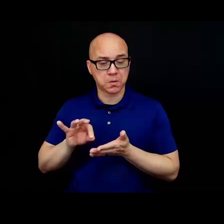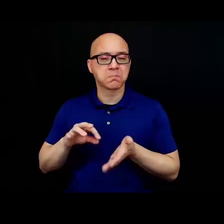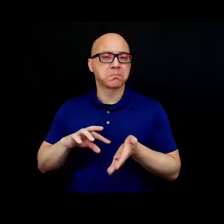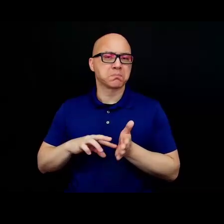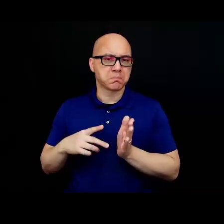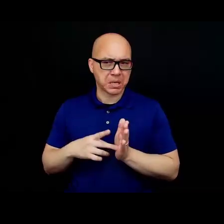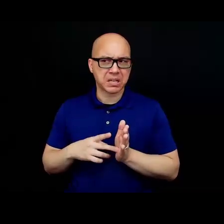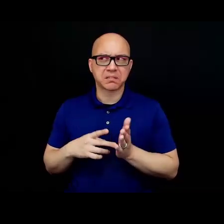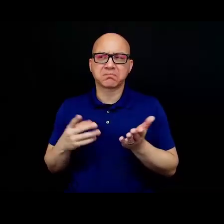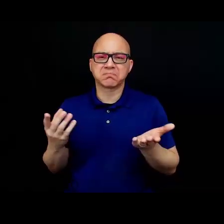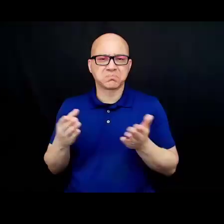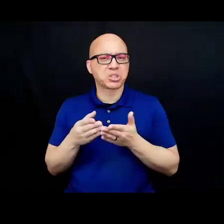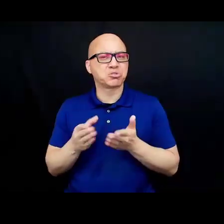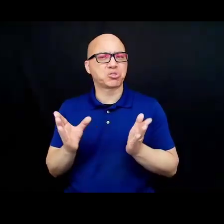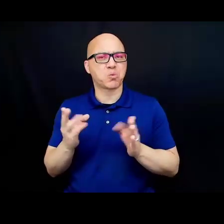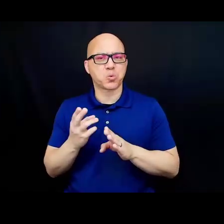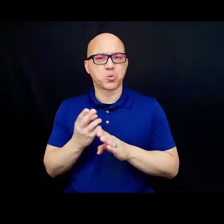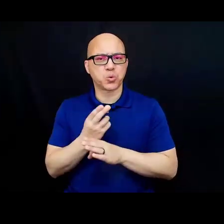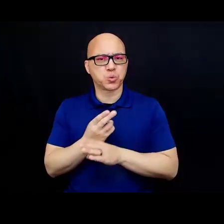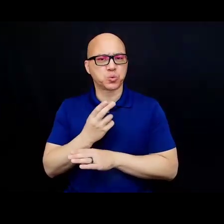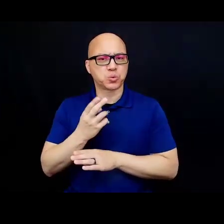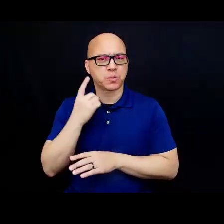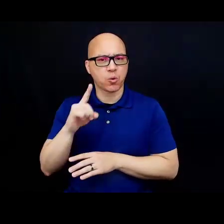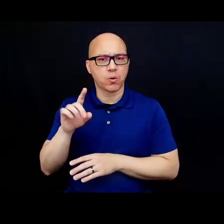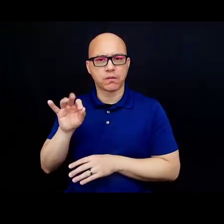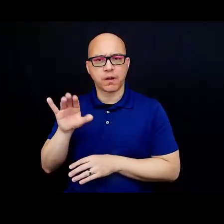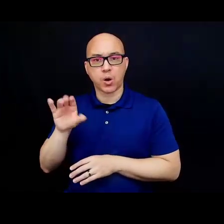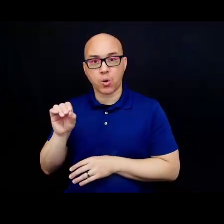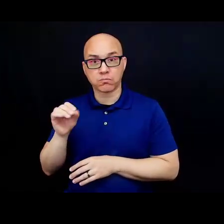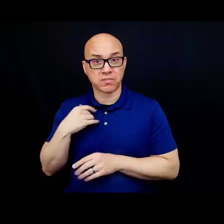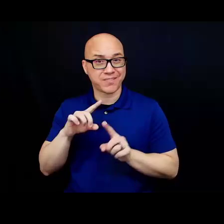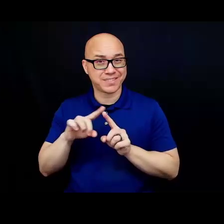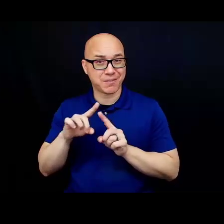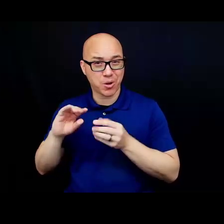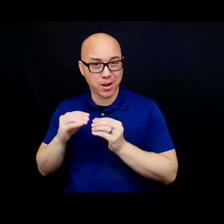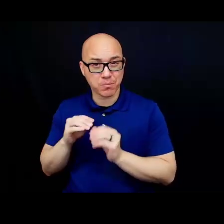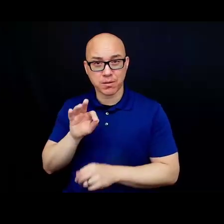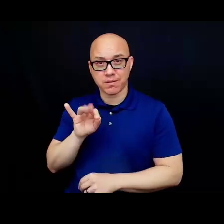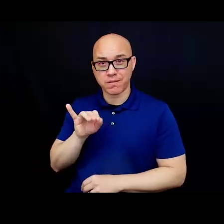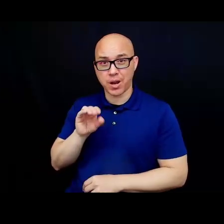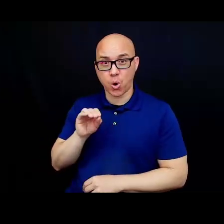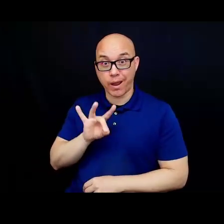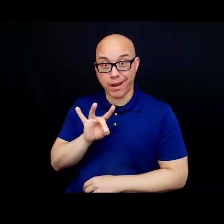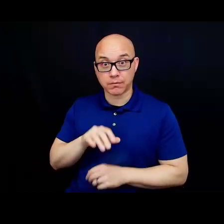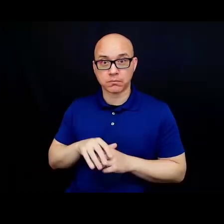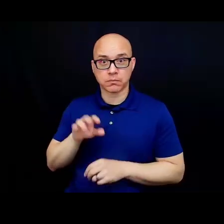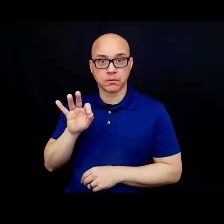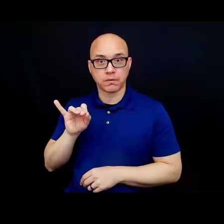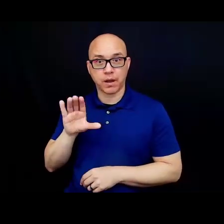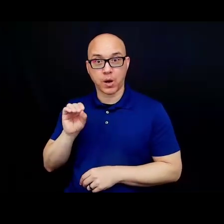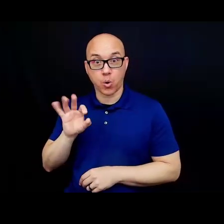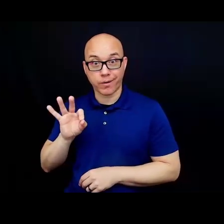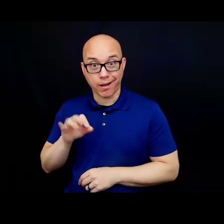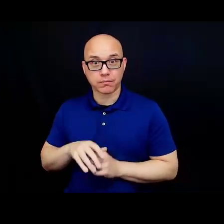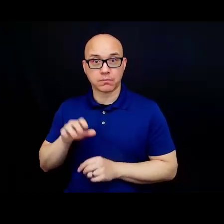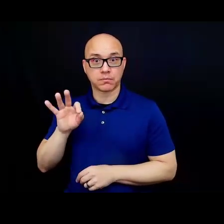of the FICO score. You have FICO 8, you have FICO 9, and the newer FICO scores